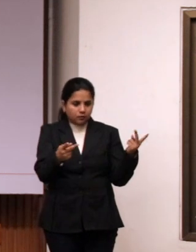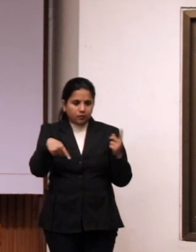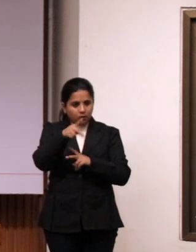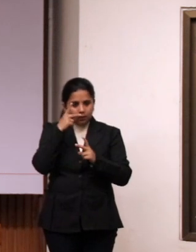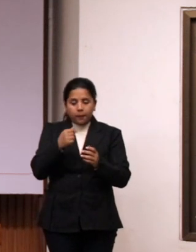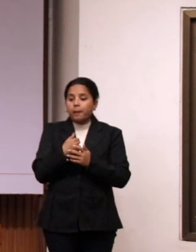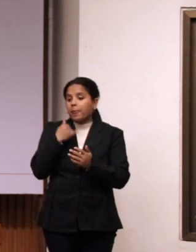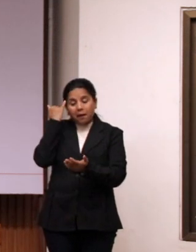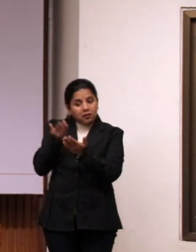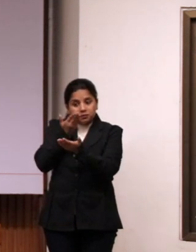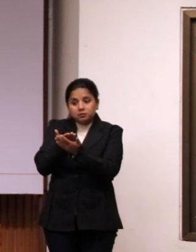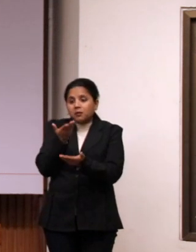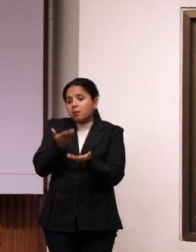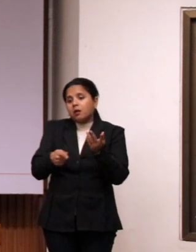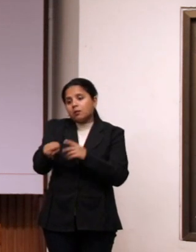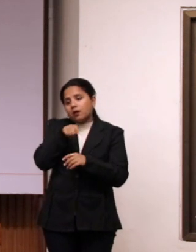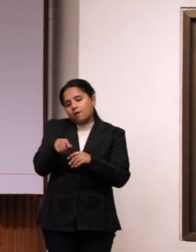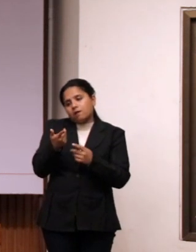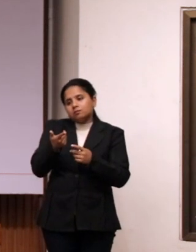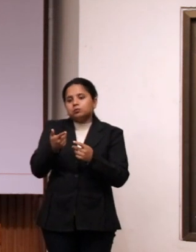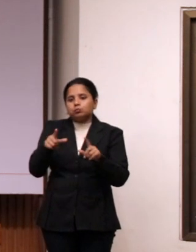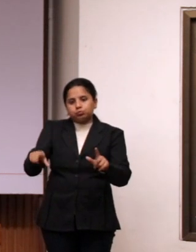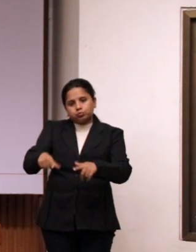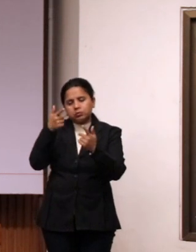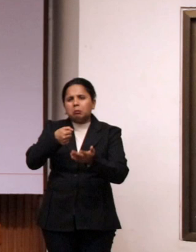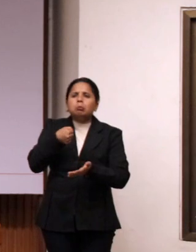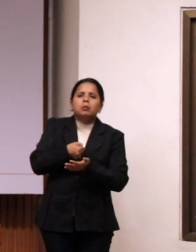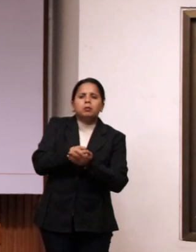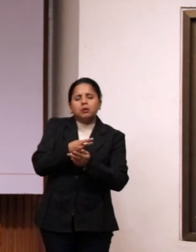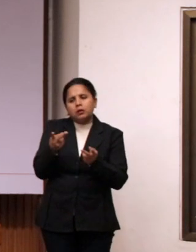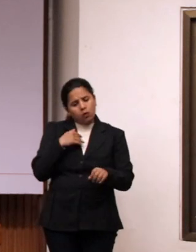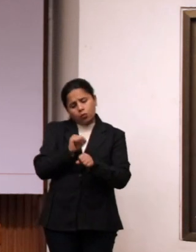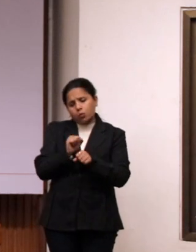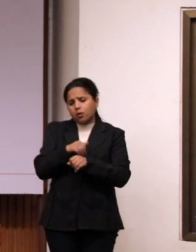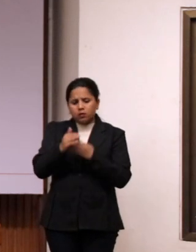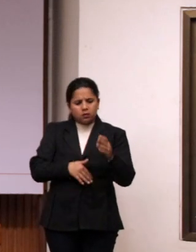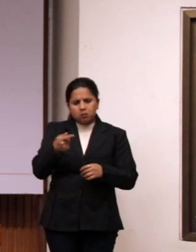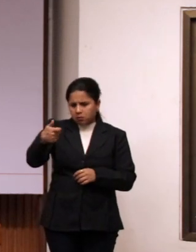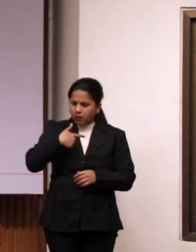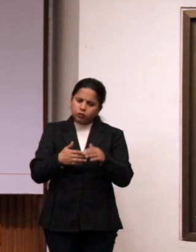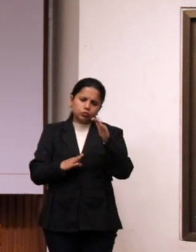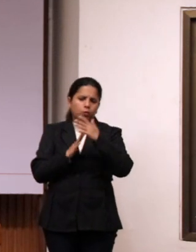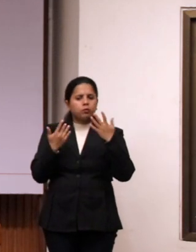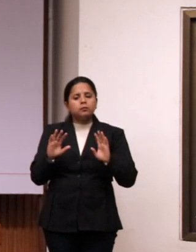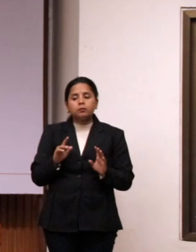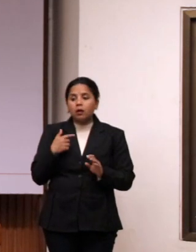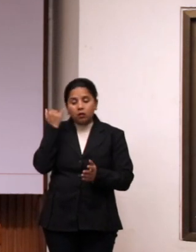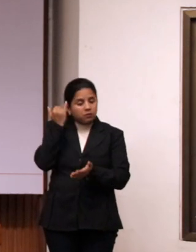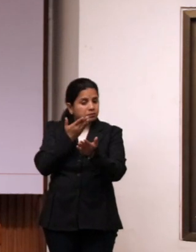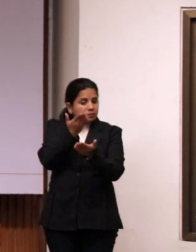as term suggests, it will be kind of a forestation which has minimum possible ecological services. Once I suggested that not less